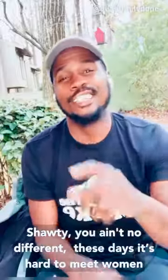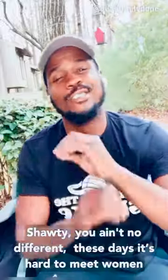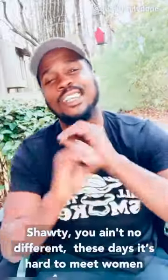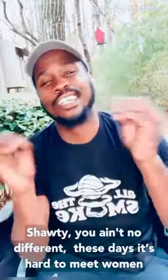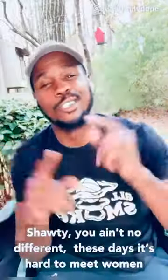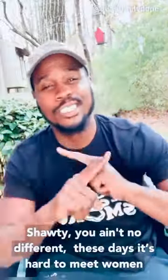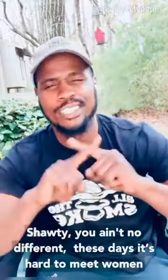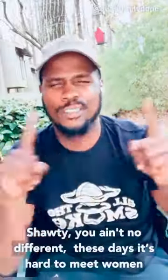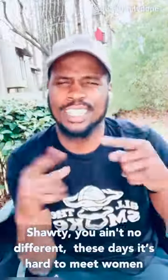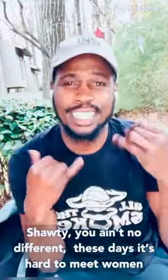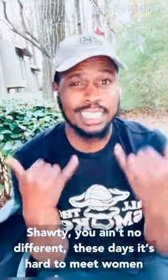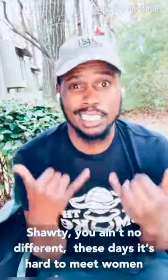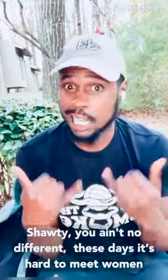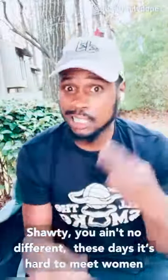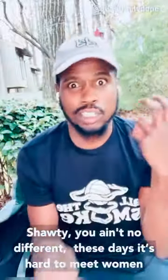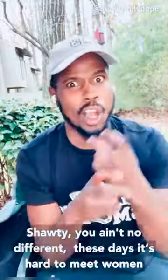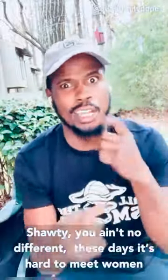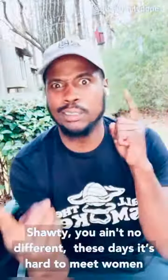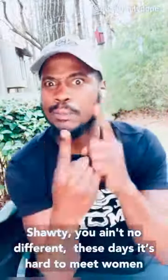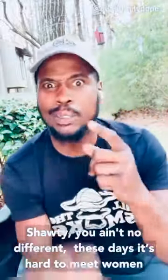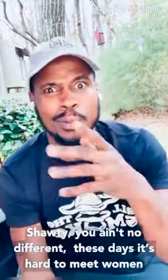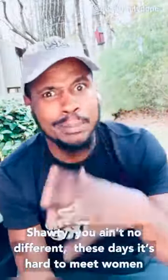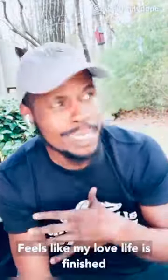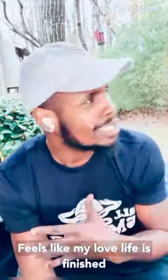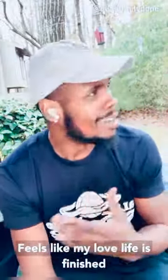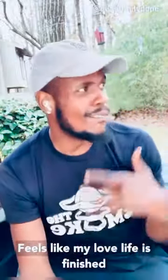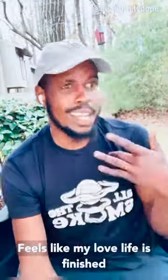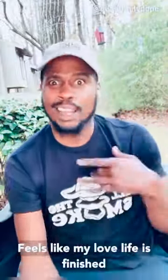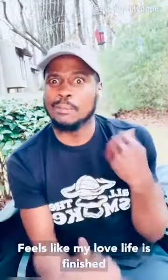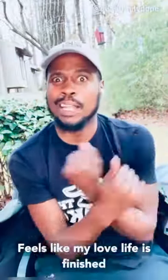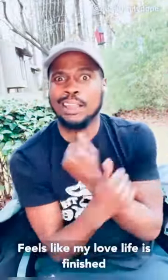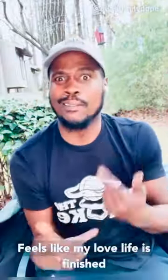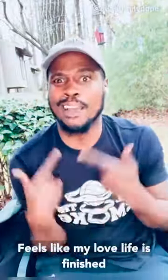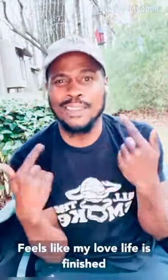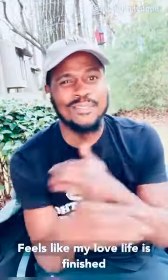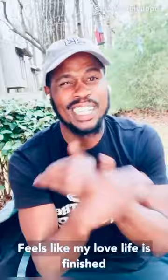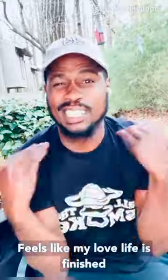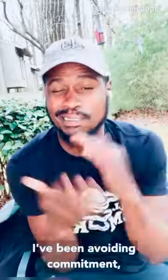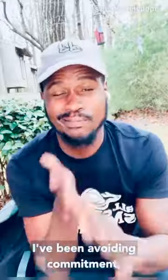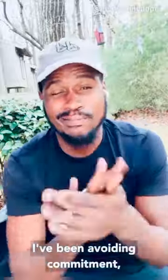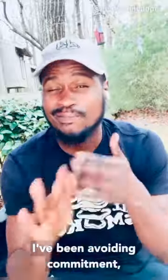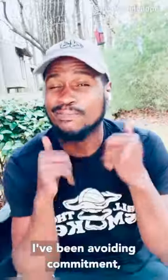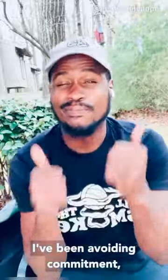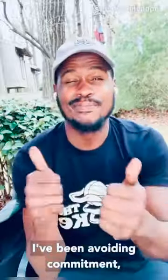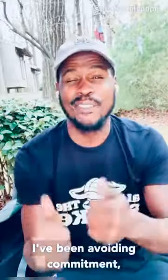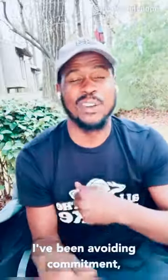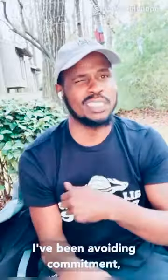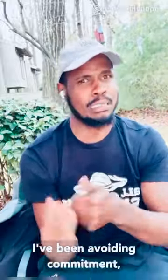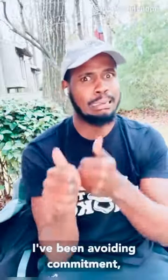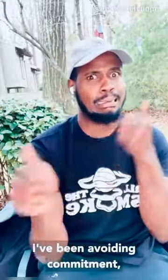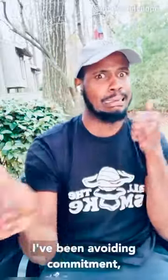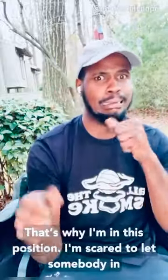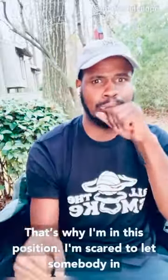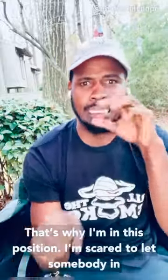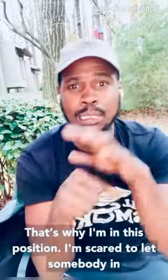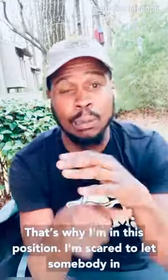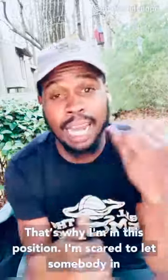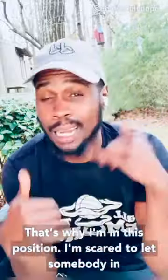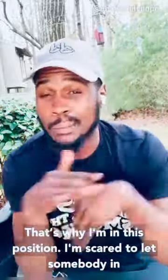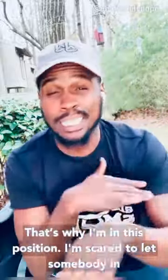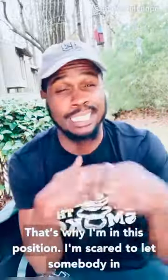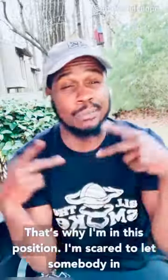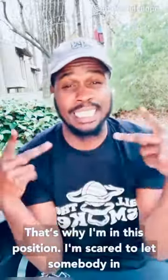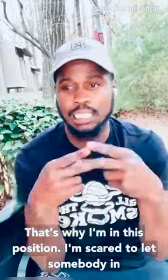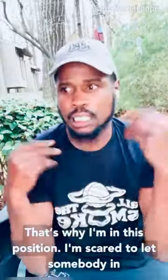Body, you ain't no different. These days it's hard to meet women. Feel like my love life is finished. I've been avoiding commitment. That's why I'm in